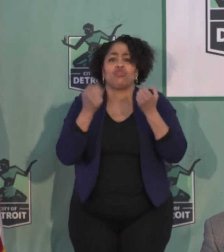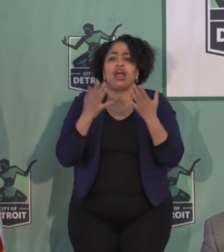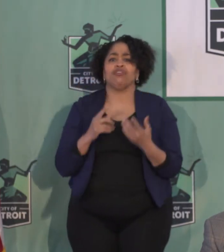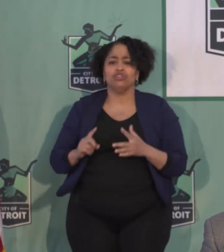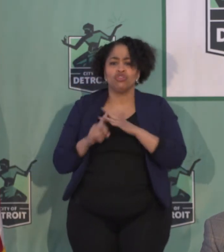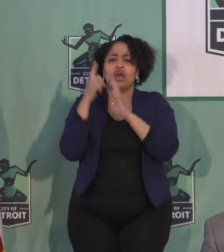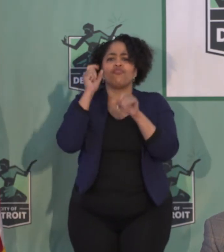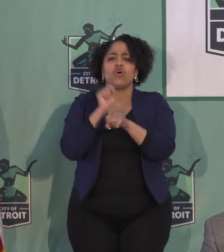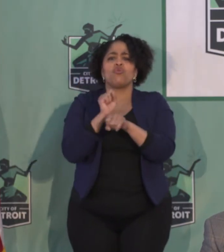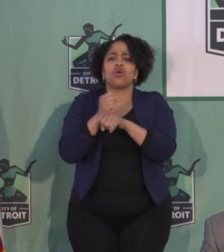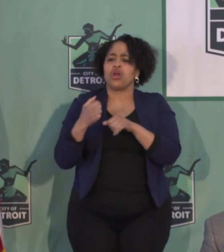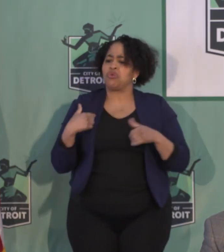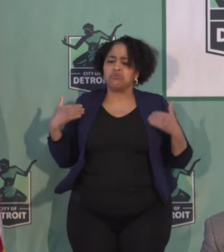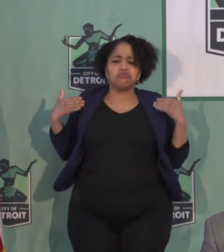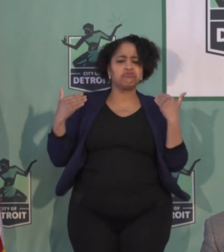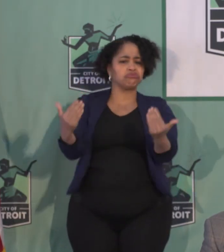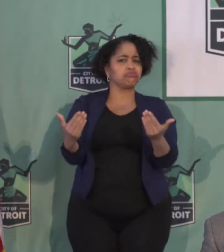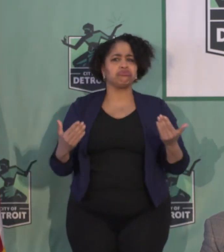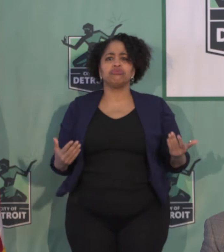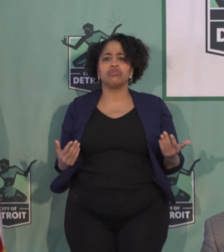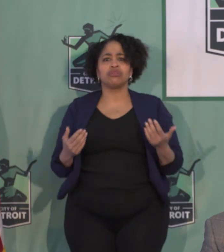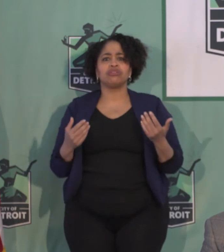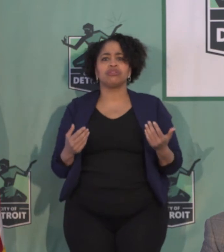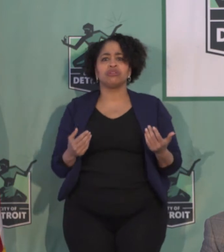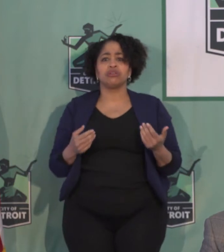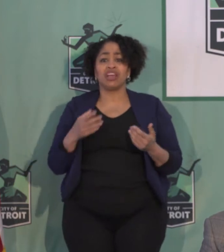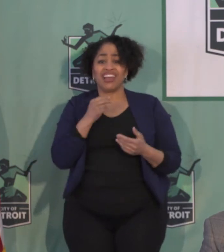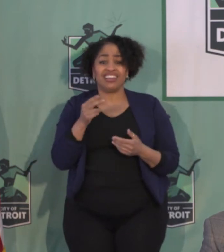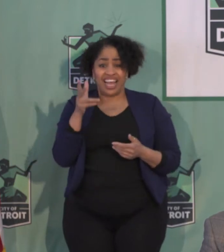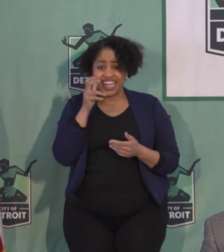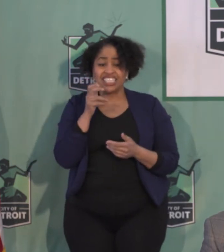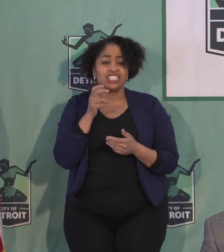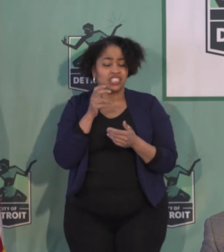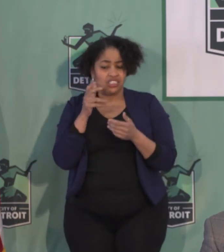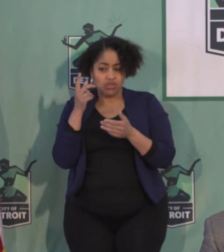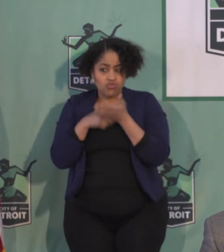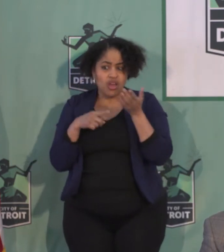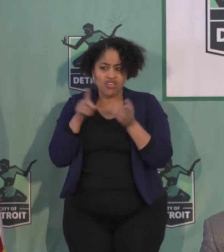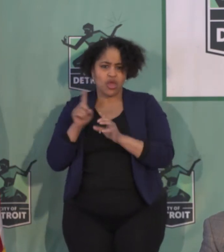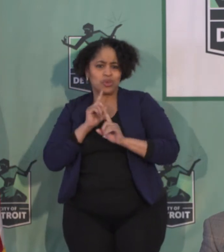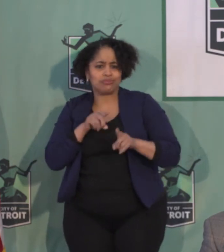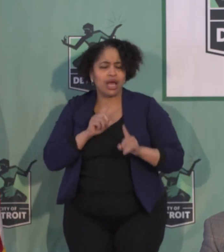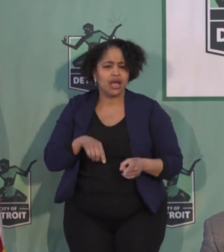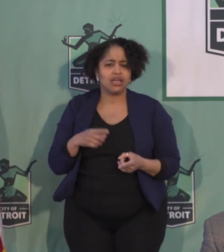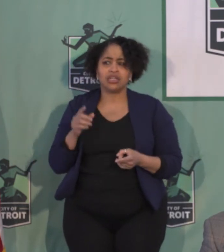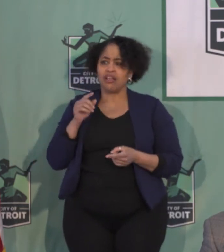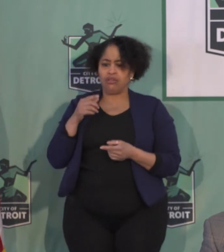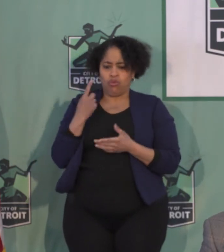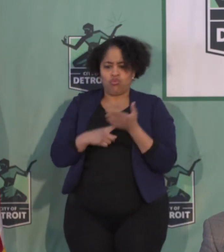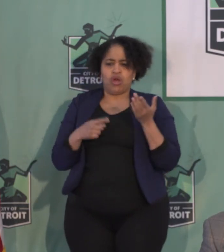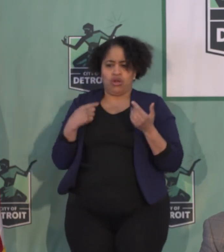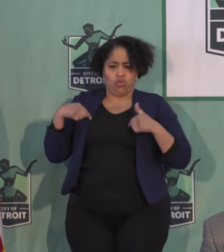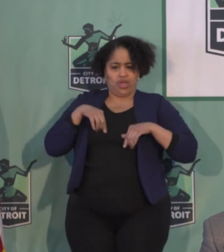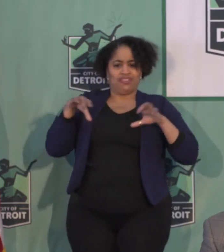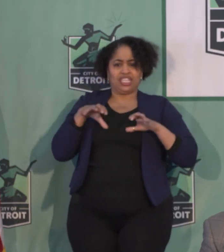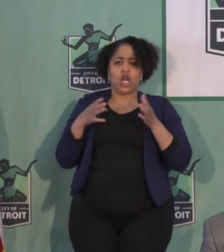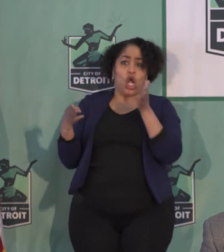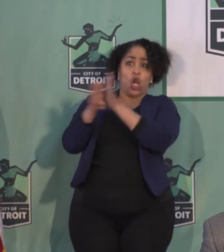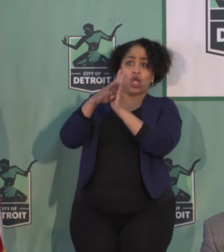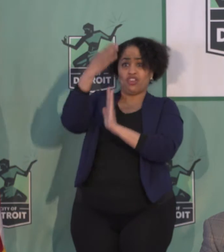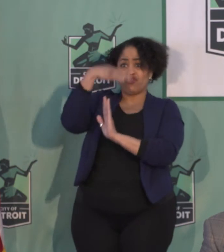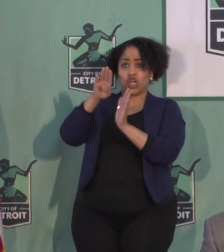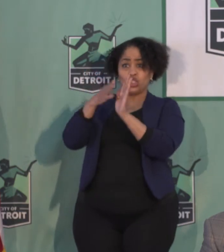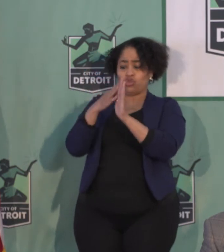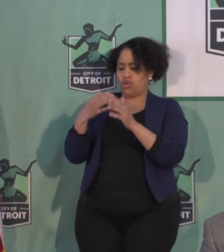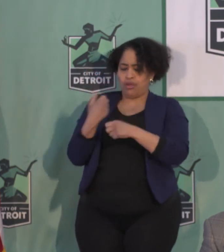made full pullout. And to listen to the response that they felt that the steps that we had taken in closing the front doors,